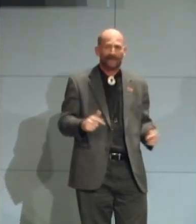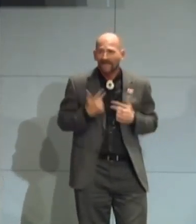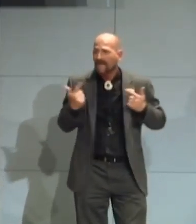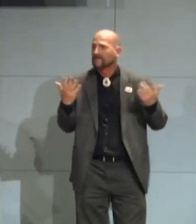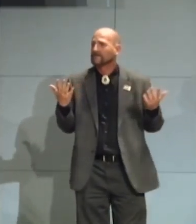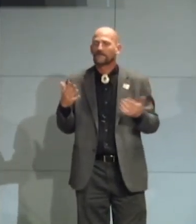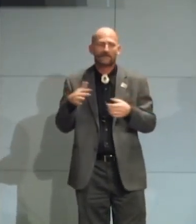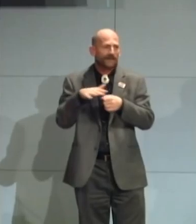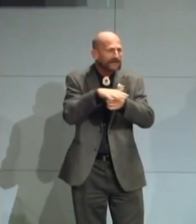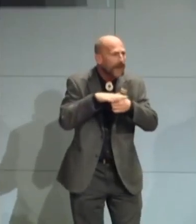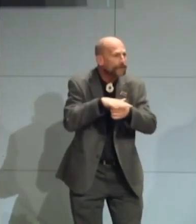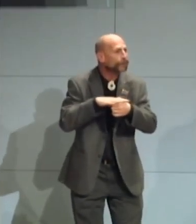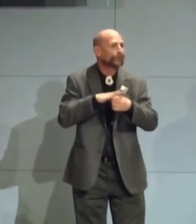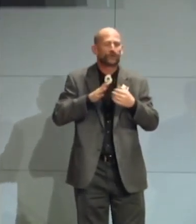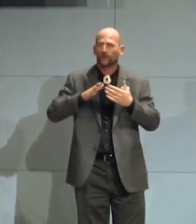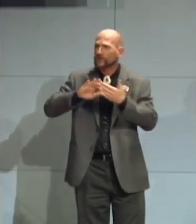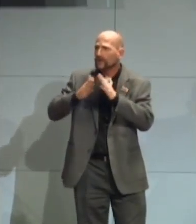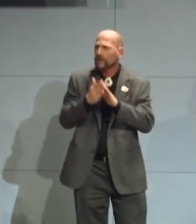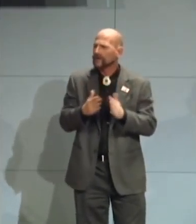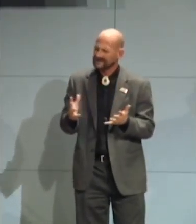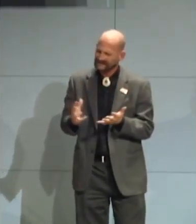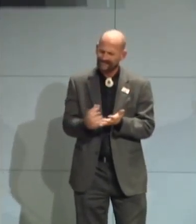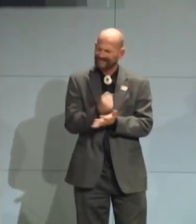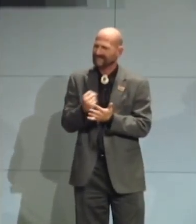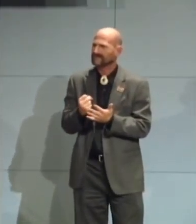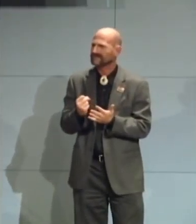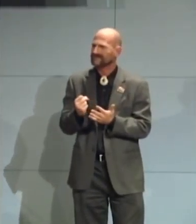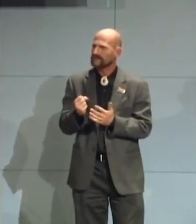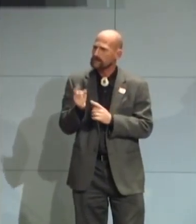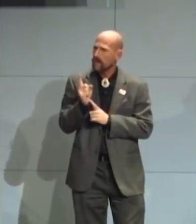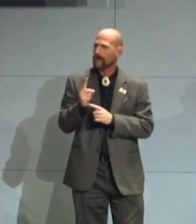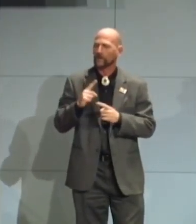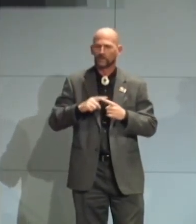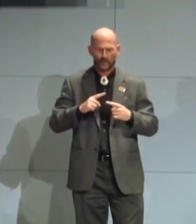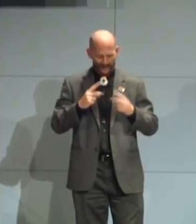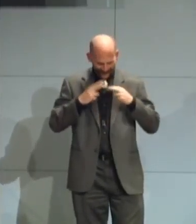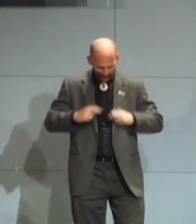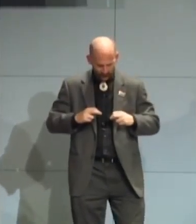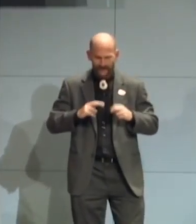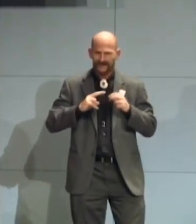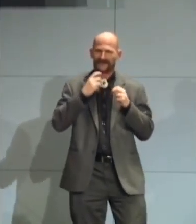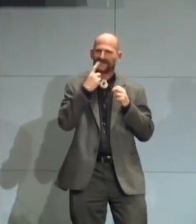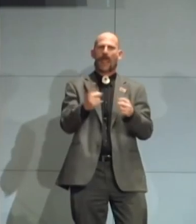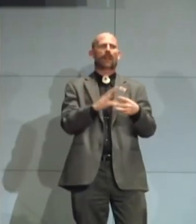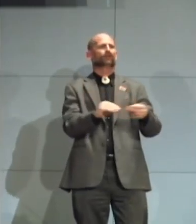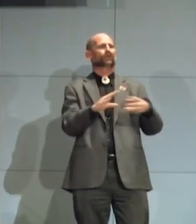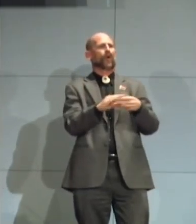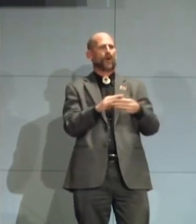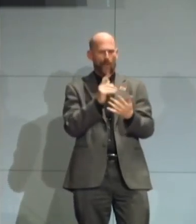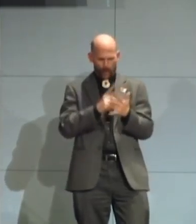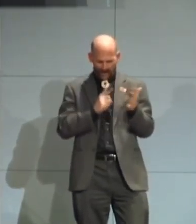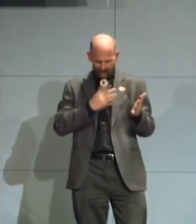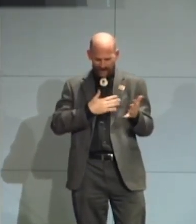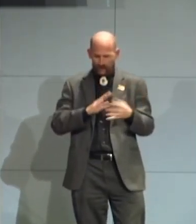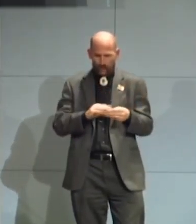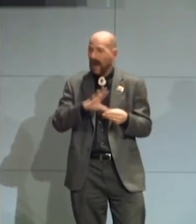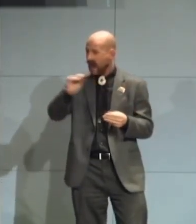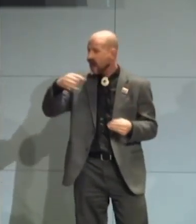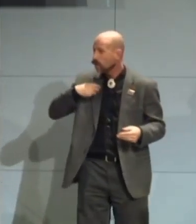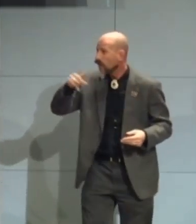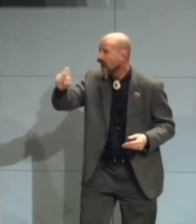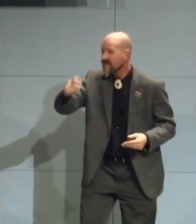anything about the specific experience of enslaved persons who were deaf says something, not just about